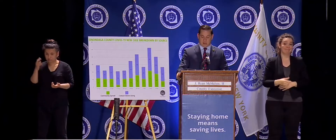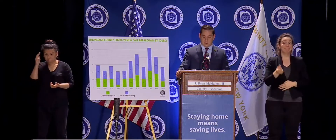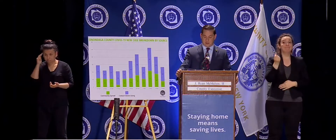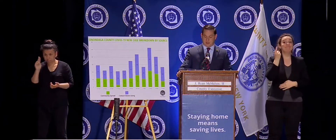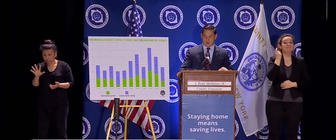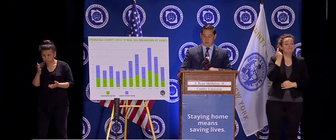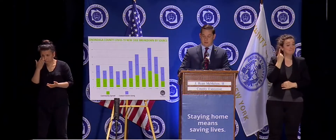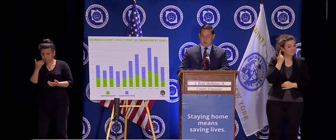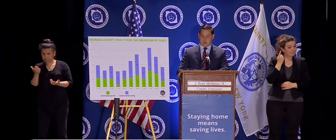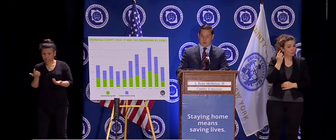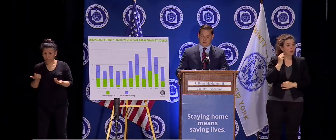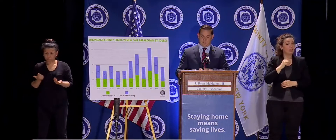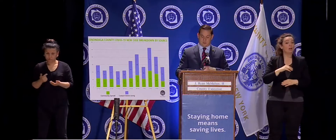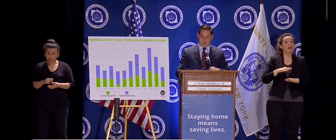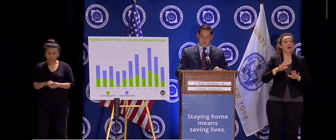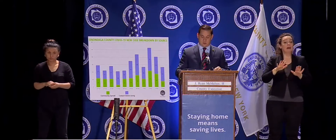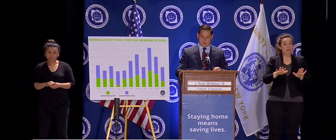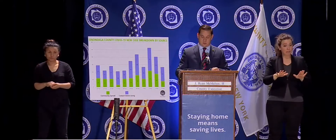The reality